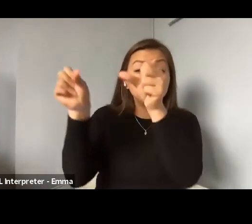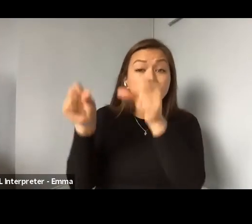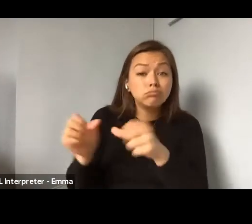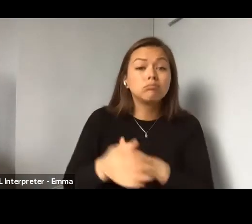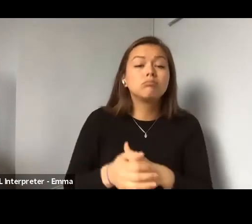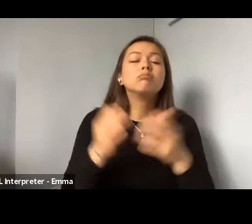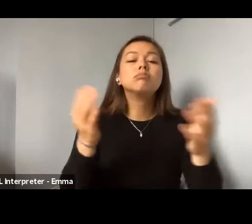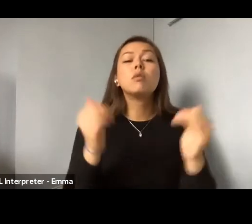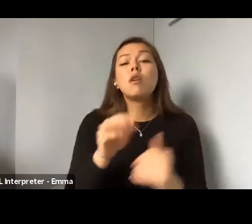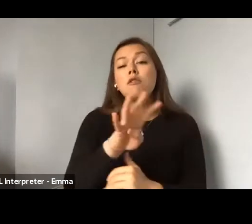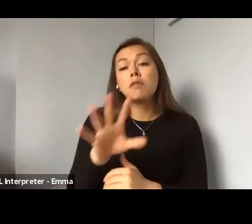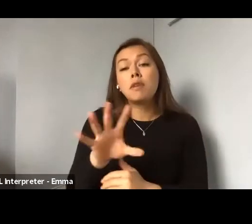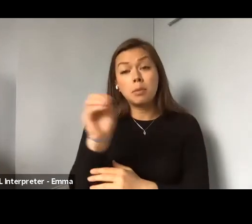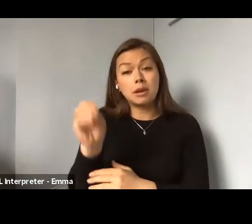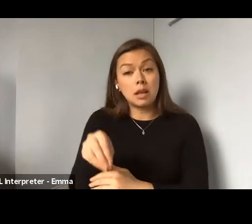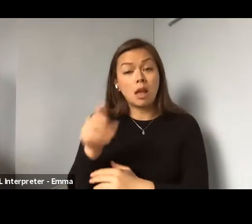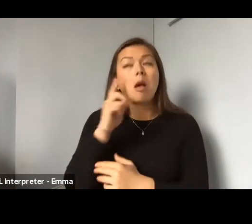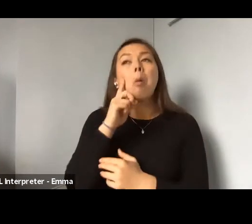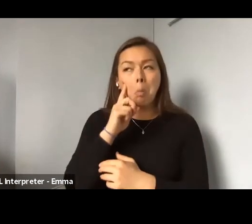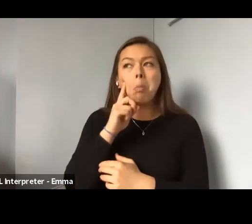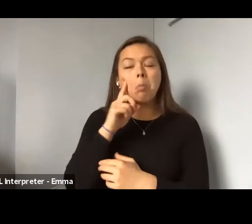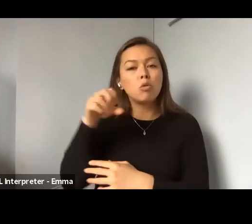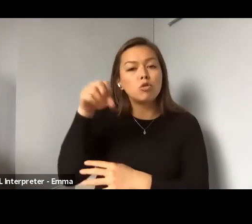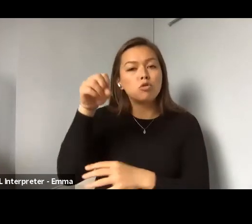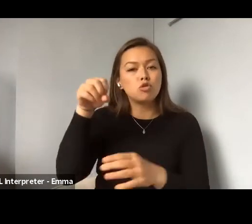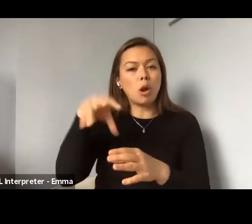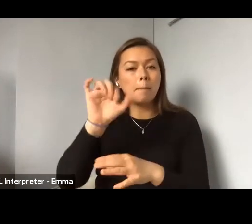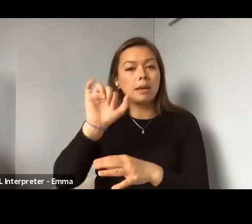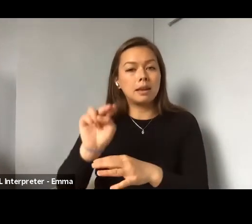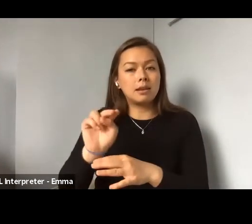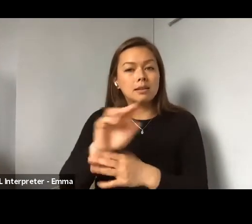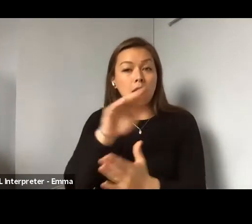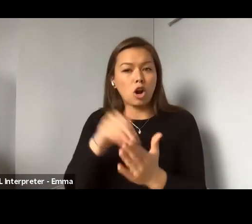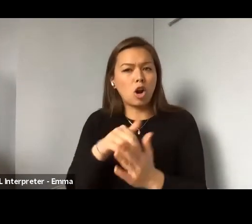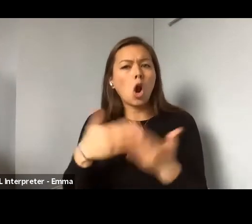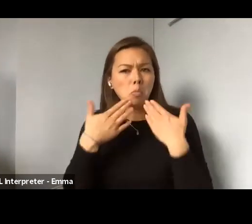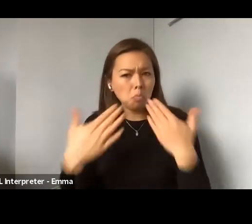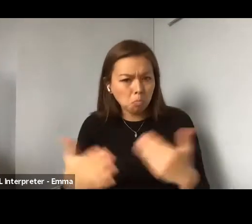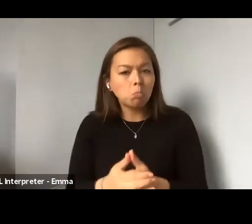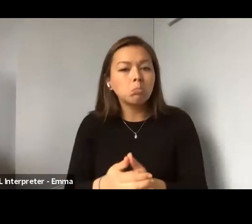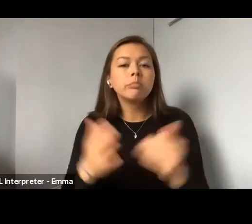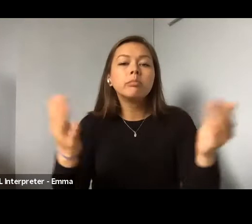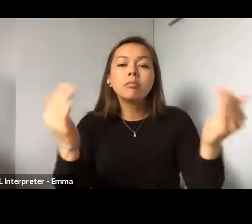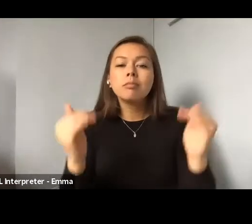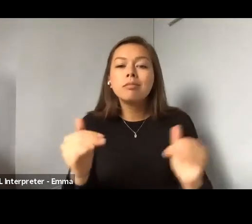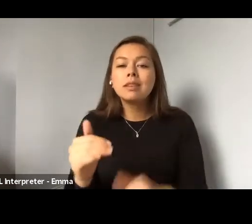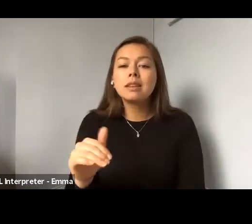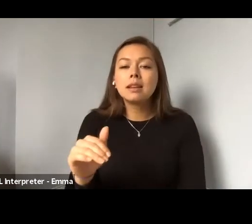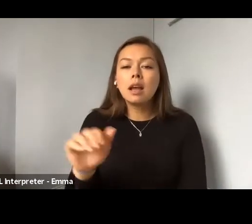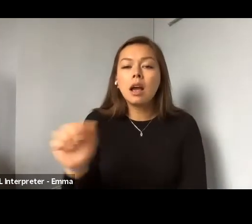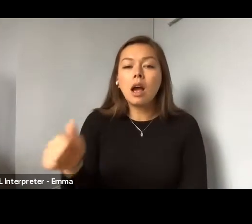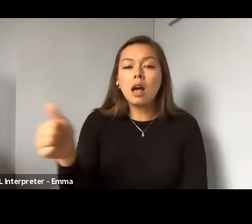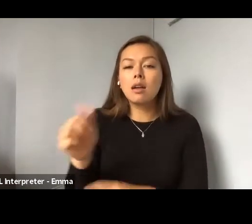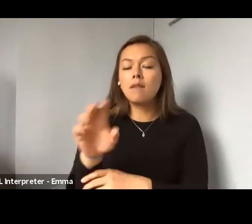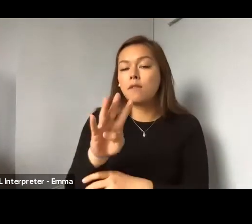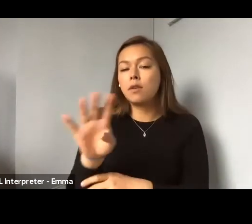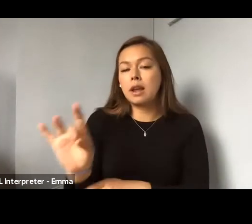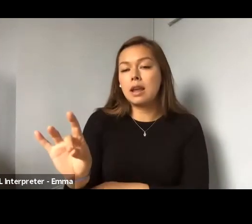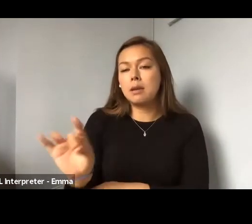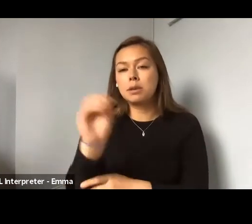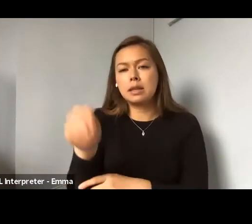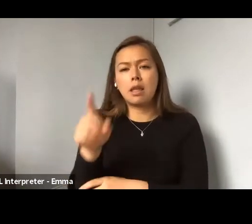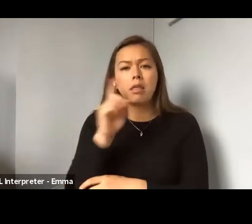then collectively, text, emails, or in-person information were also listed as places that youth would like to go to find information